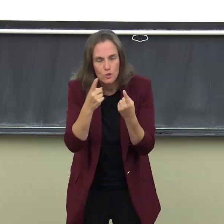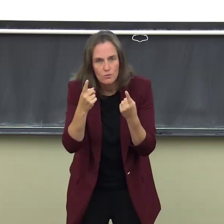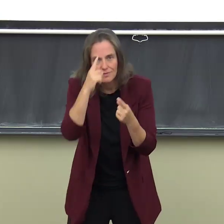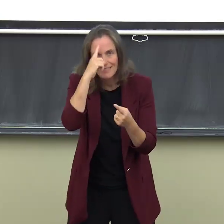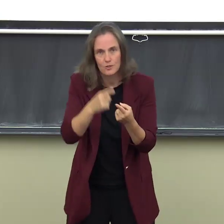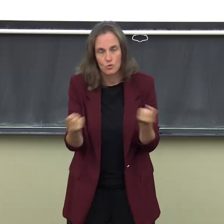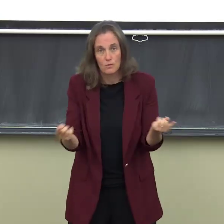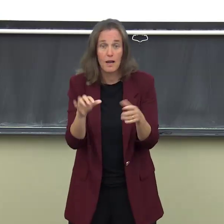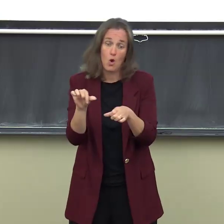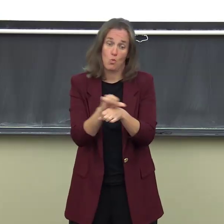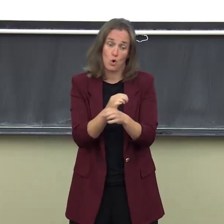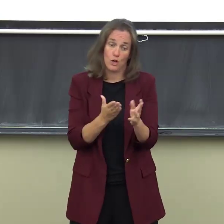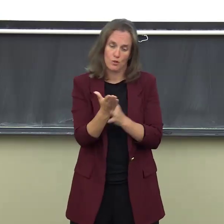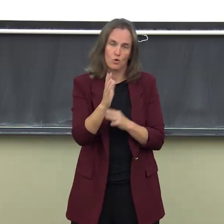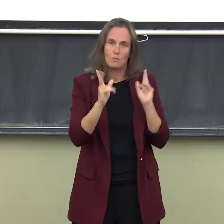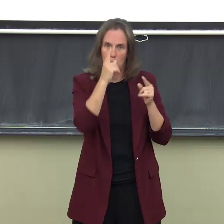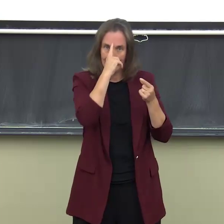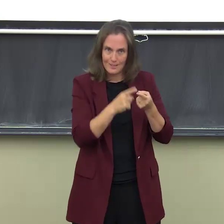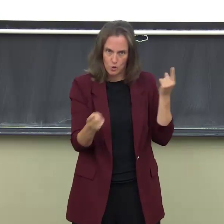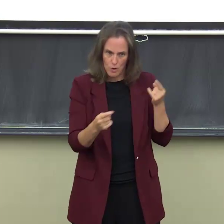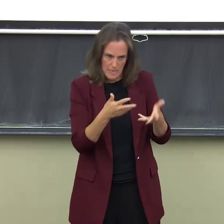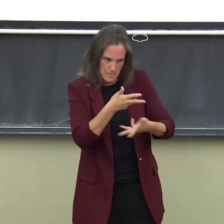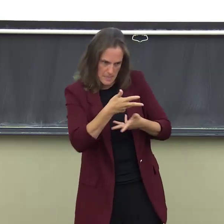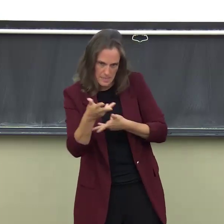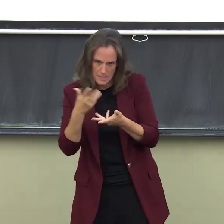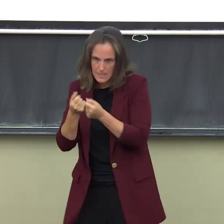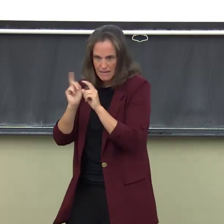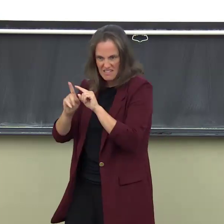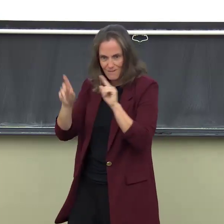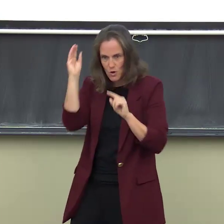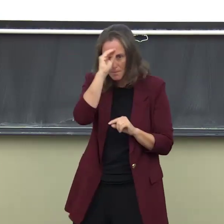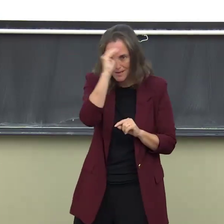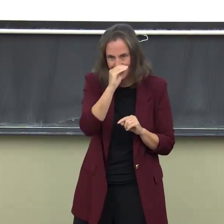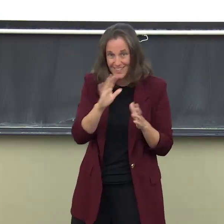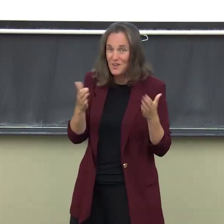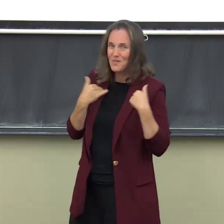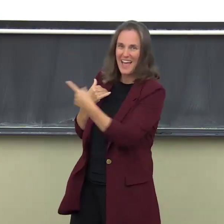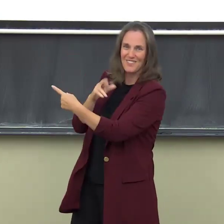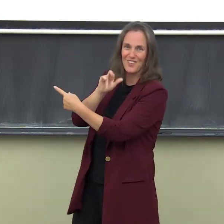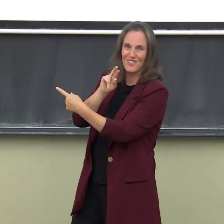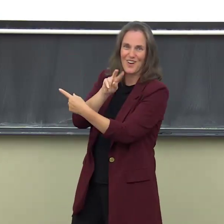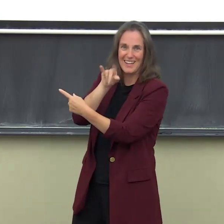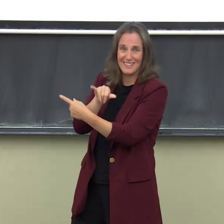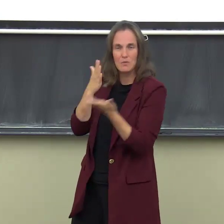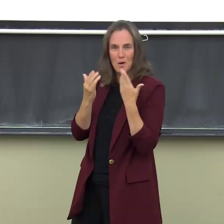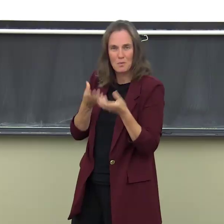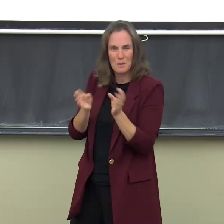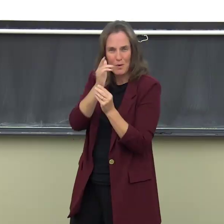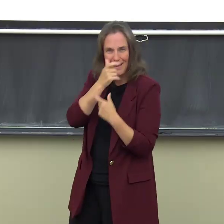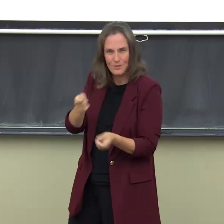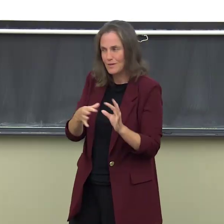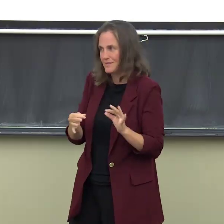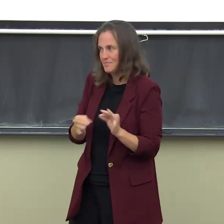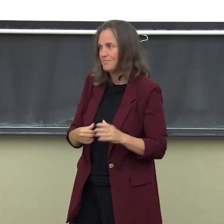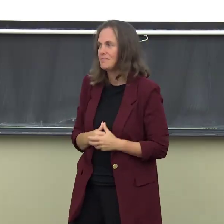are different and have different opinions. But we have Randy, who has probably far more interesting things. I